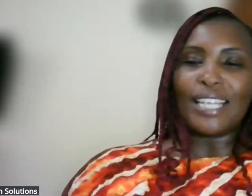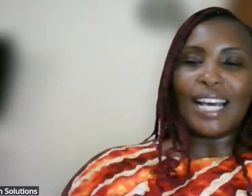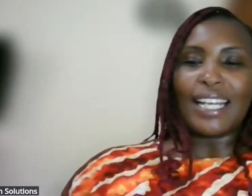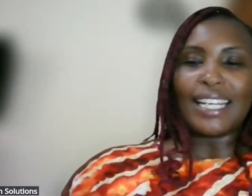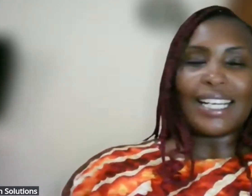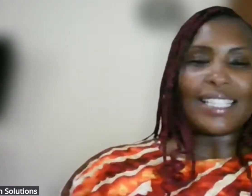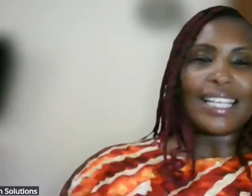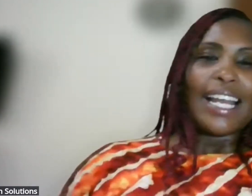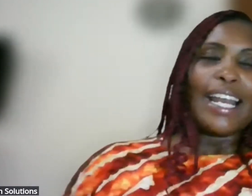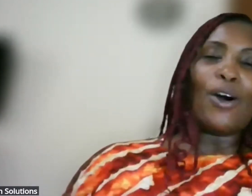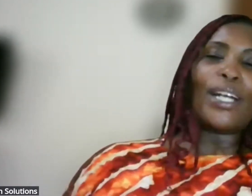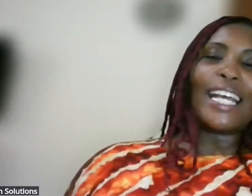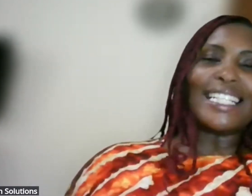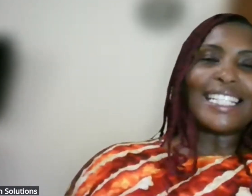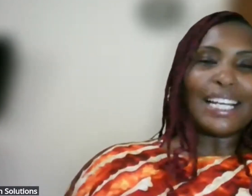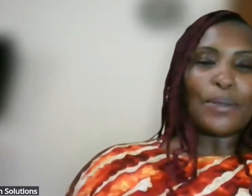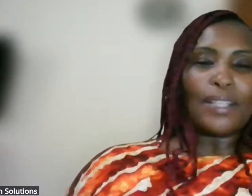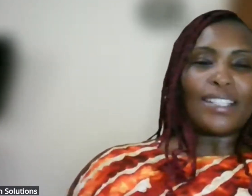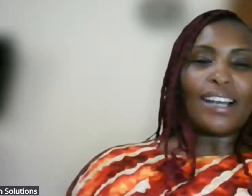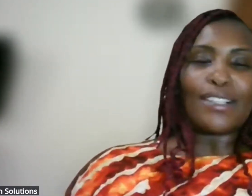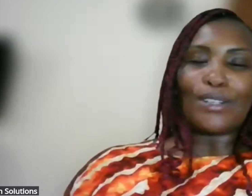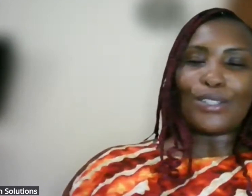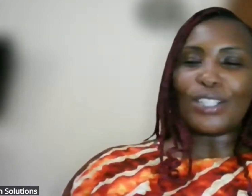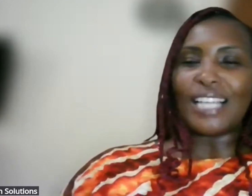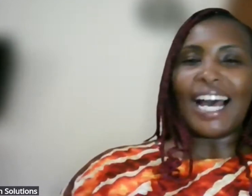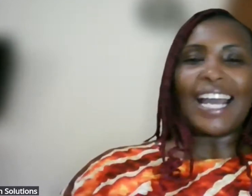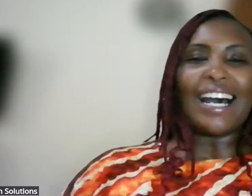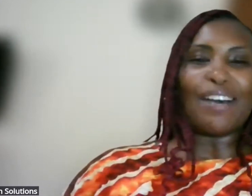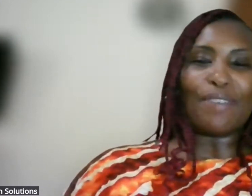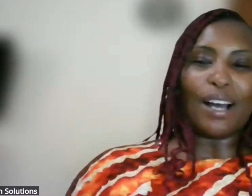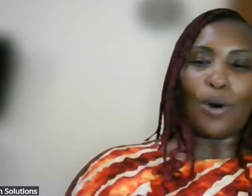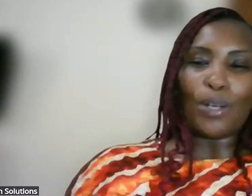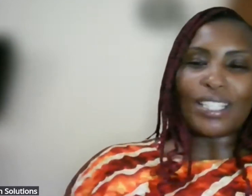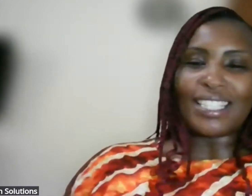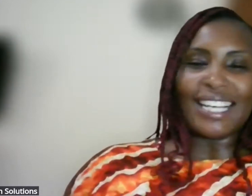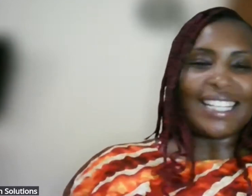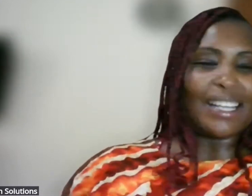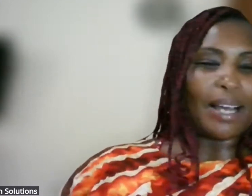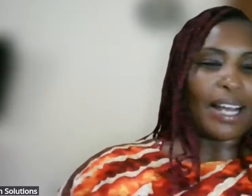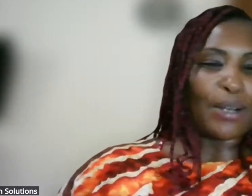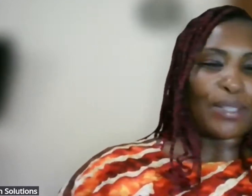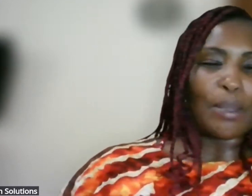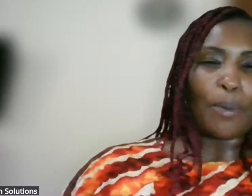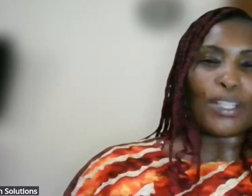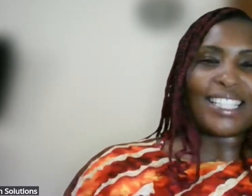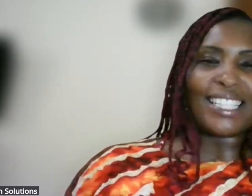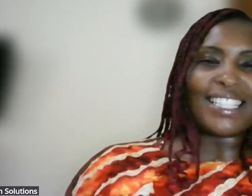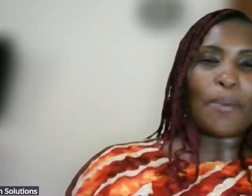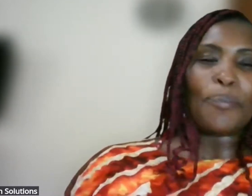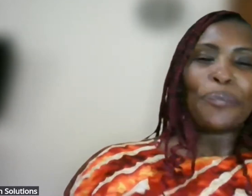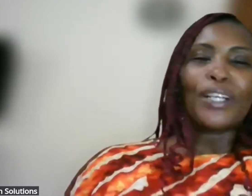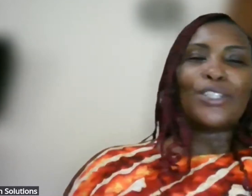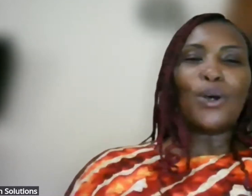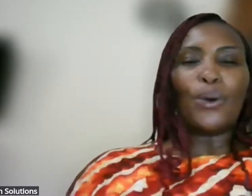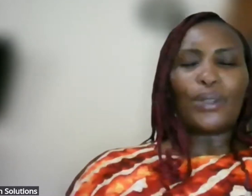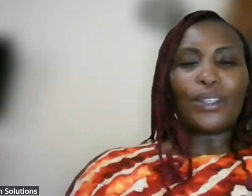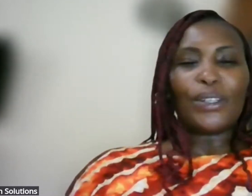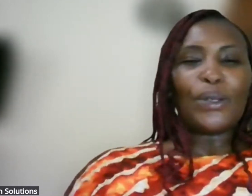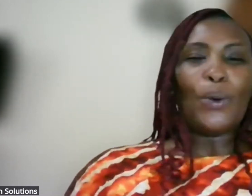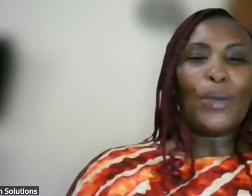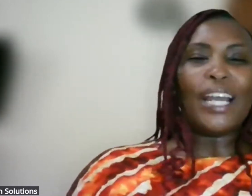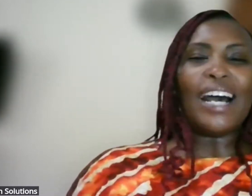Solutions does. Now, on Get It Right with Atara Solutions, I have hosts and a good support system.